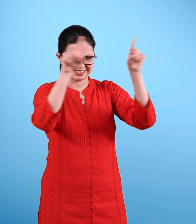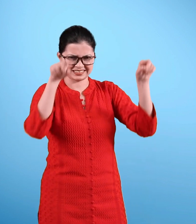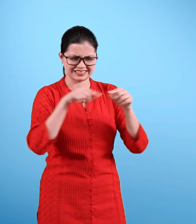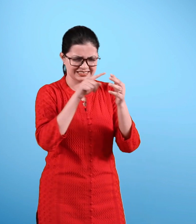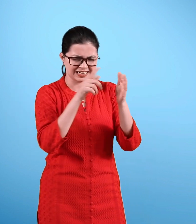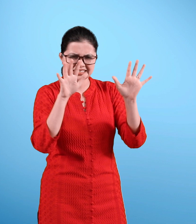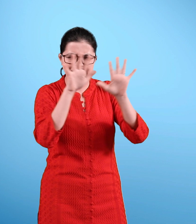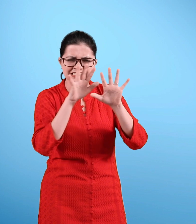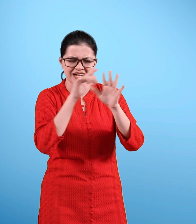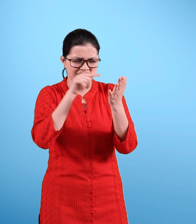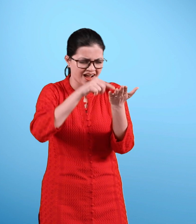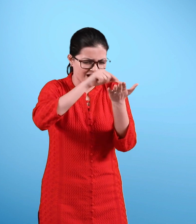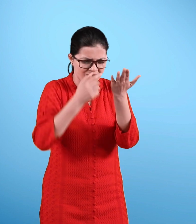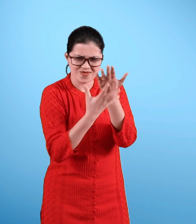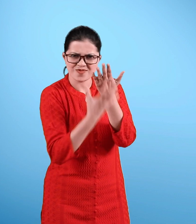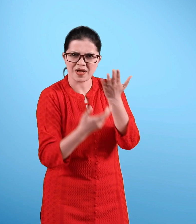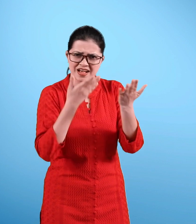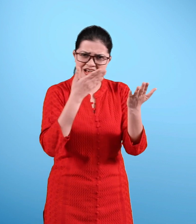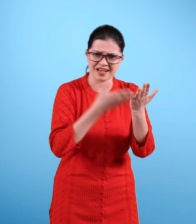tracing paper or a piece of cloth.